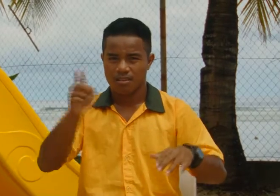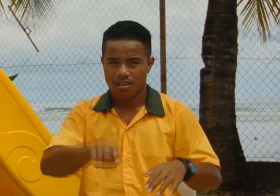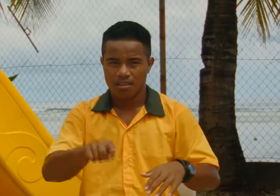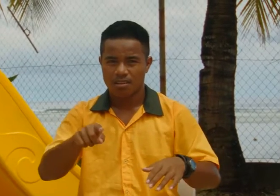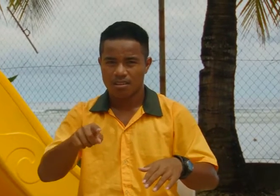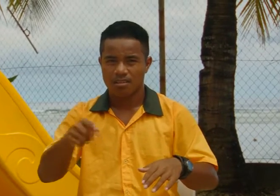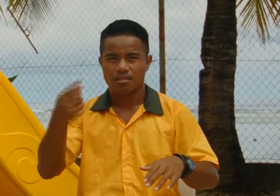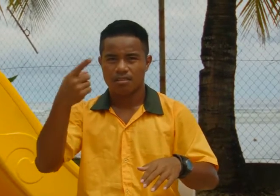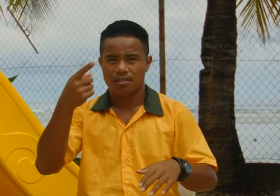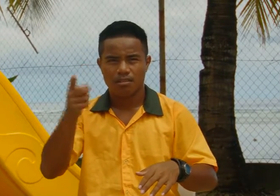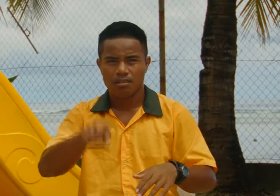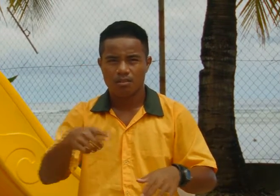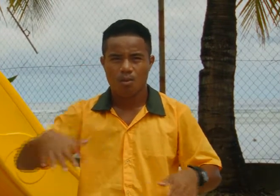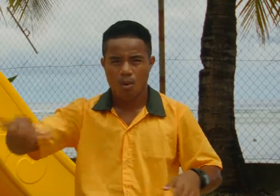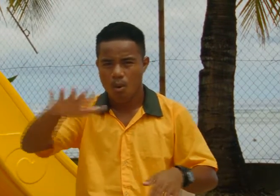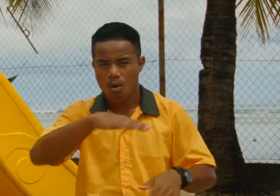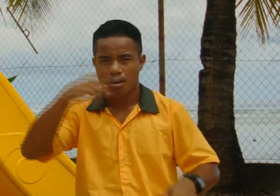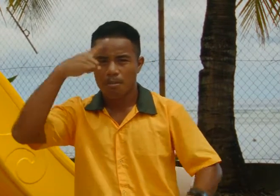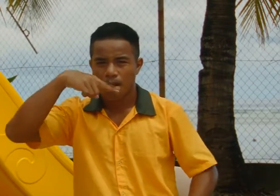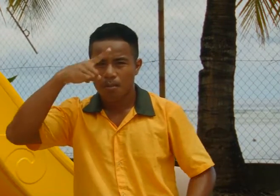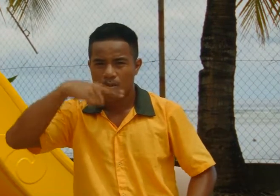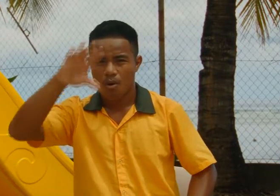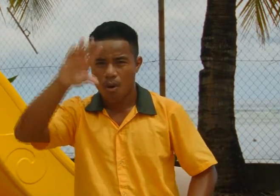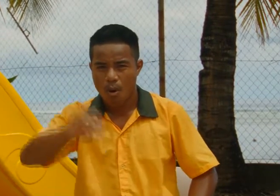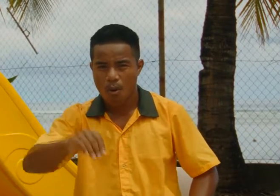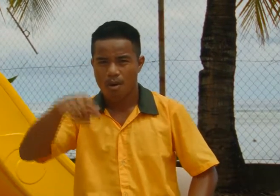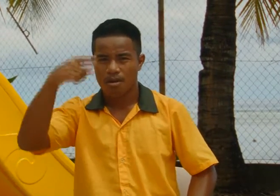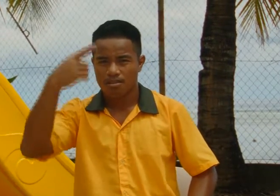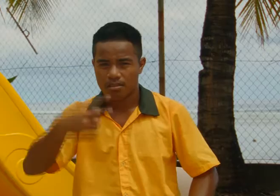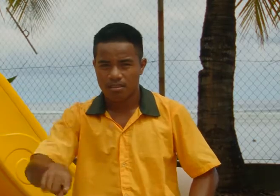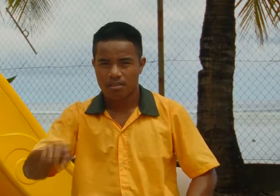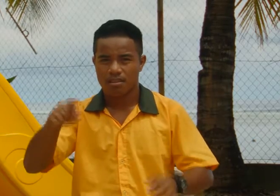all the people of your very big and wonderful country.